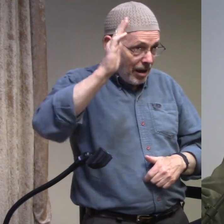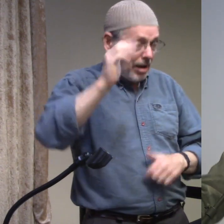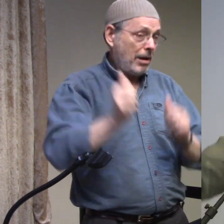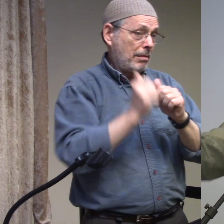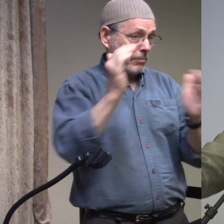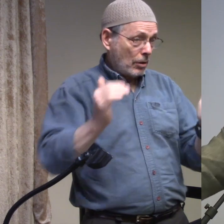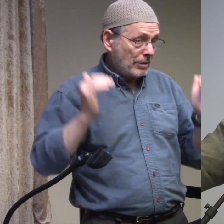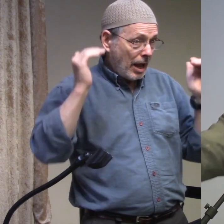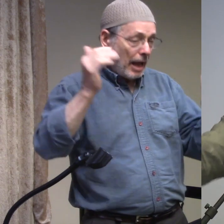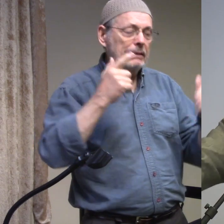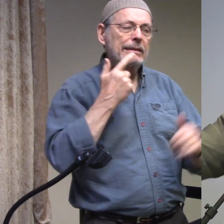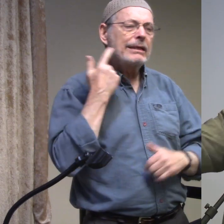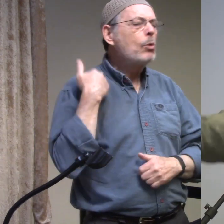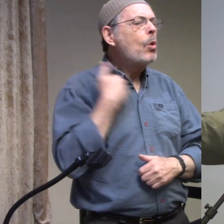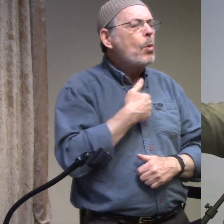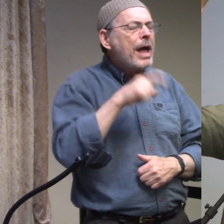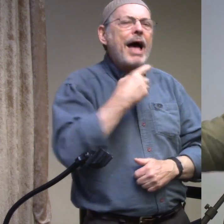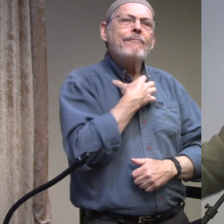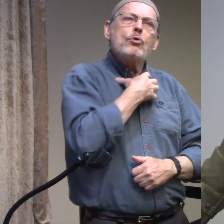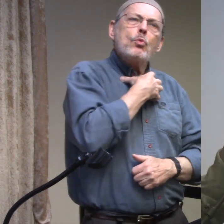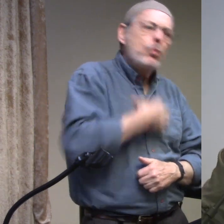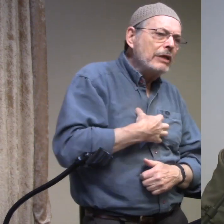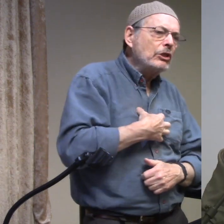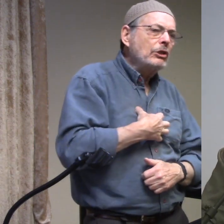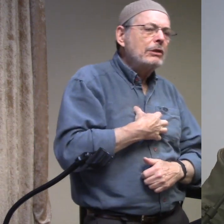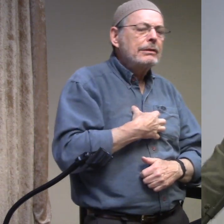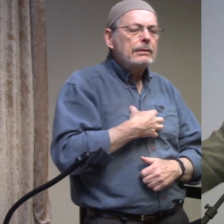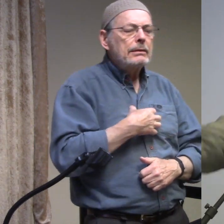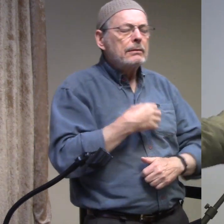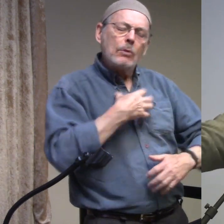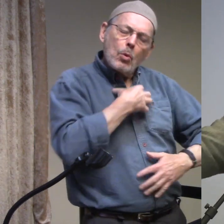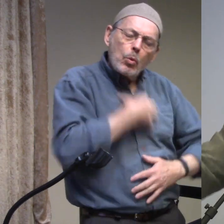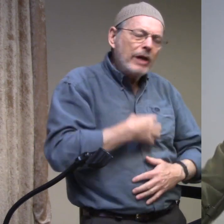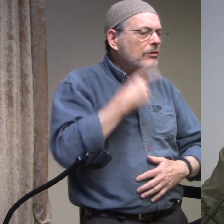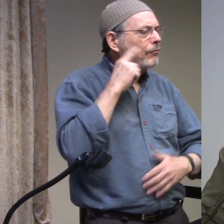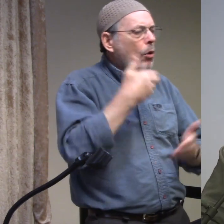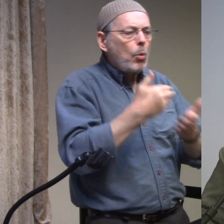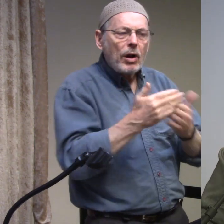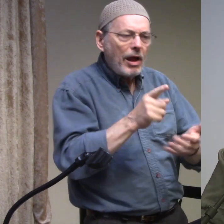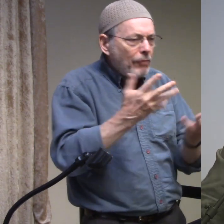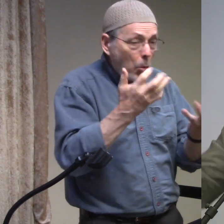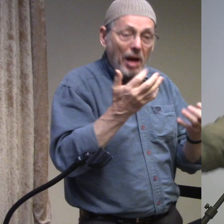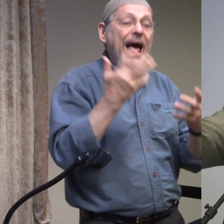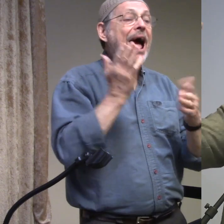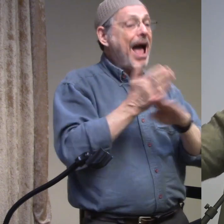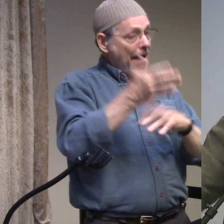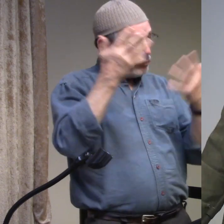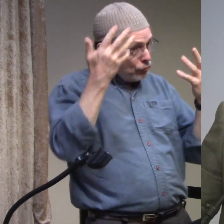tamanna, wish, wish, wish for whatever you want. And then after you're done wishing,